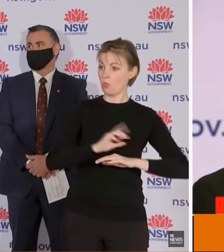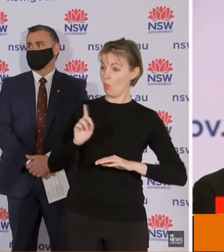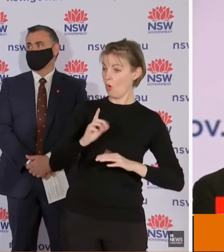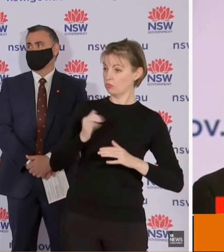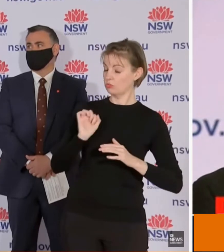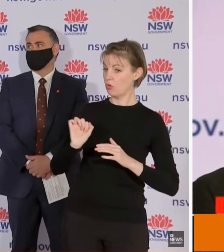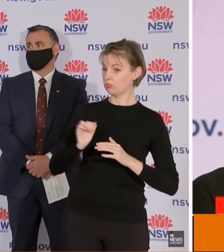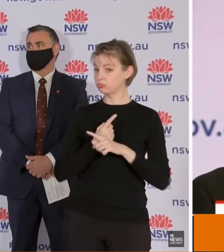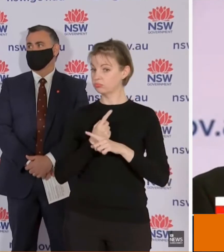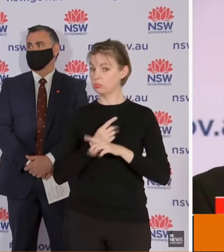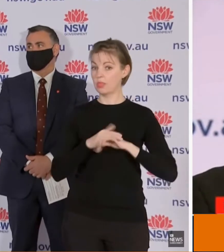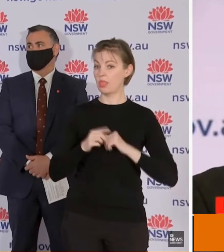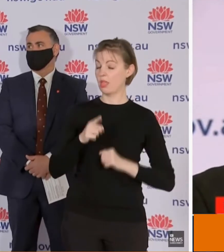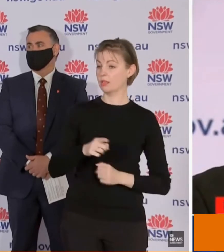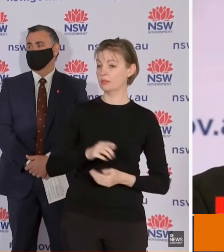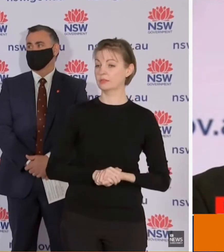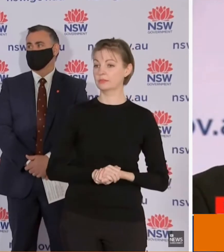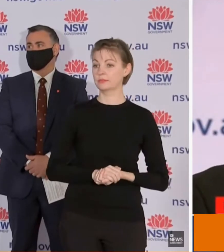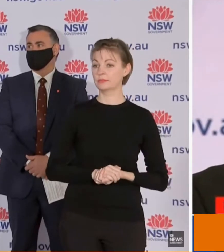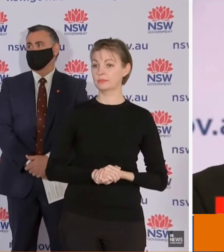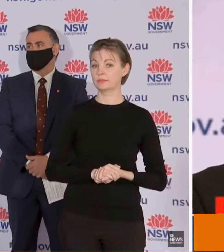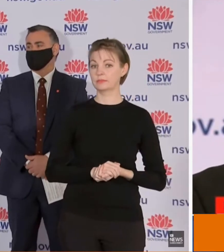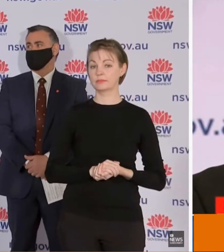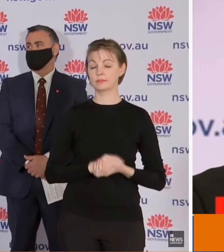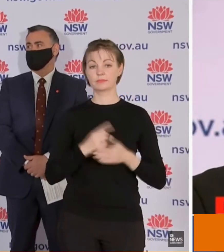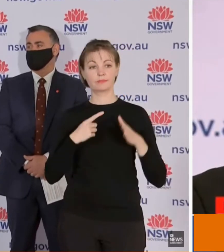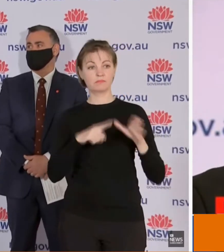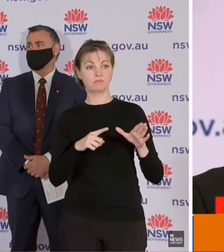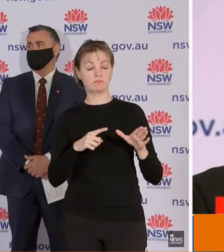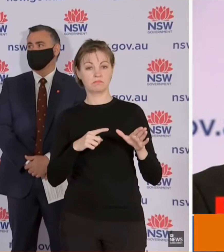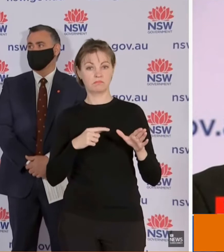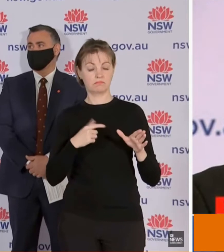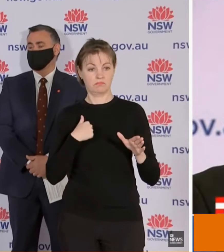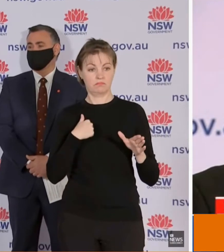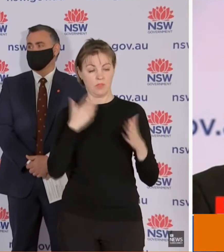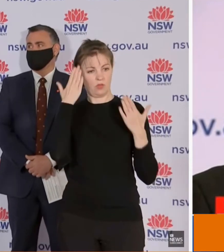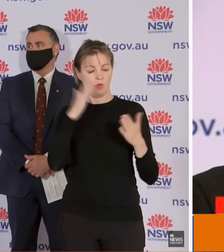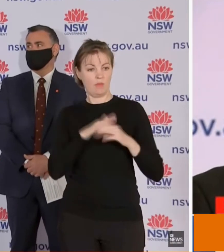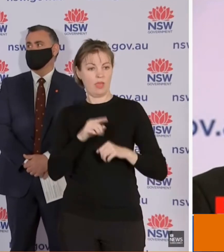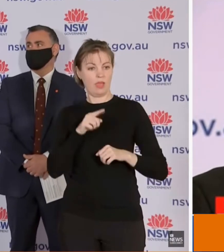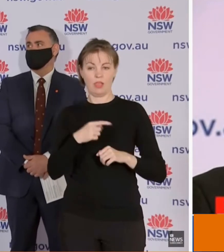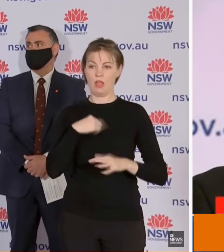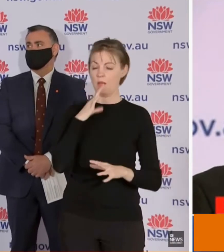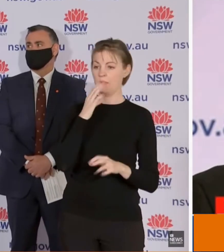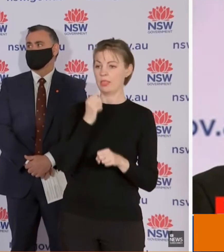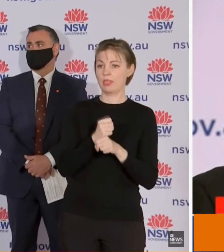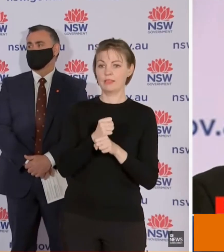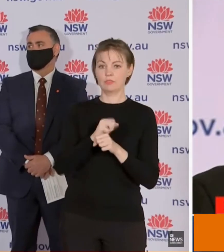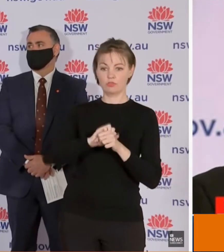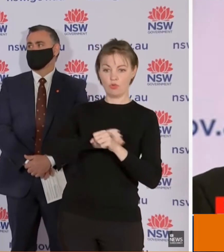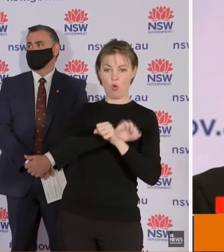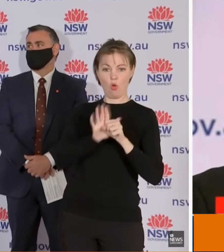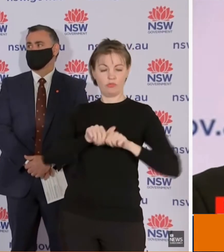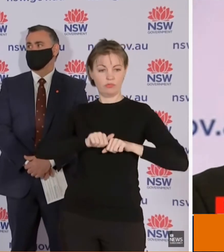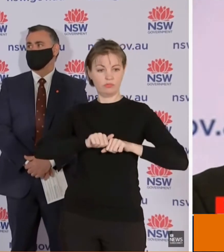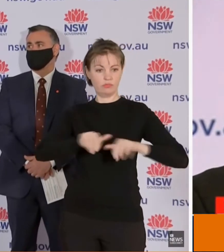There might be a small number, but Sarah, I've actually not seen that. In talking to the health staff, I think this pandemic has been